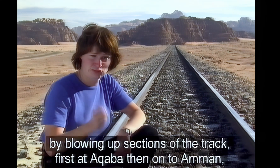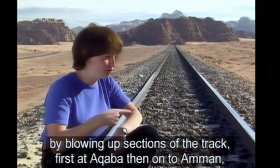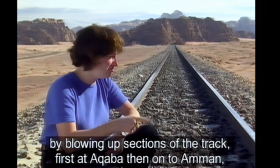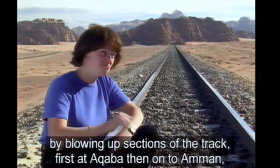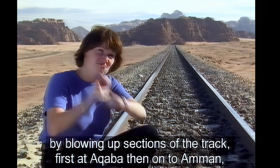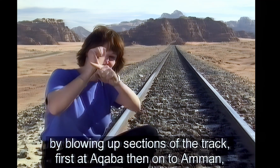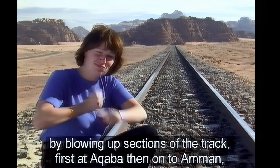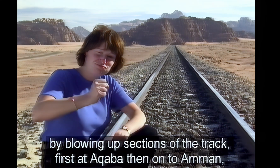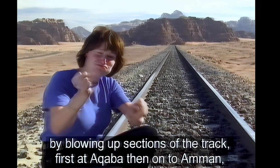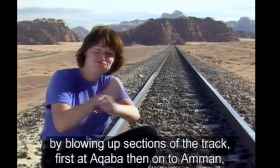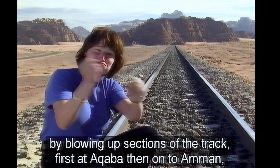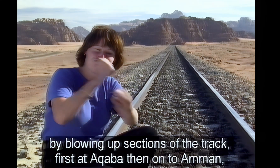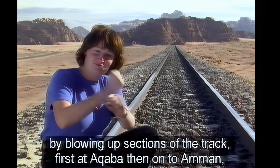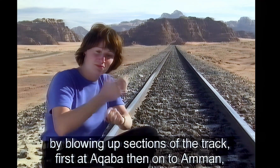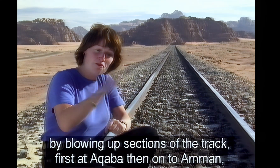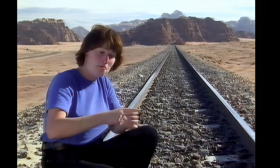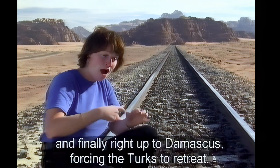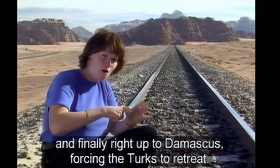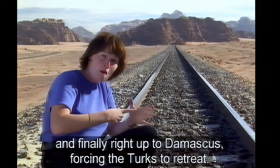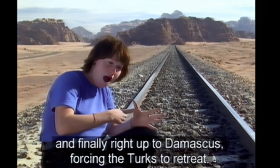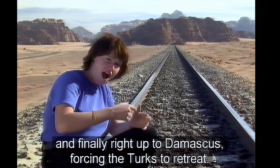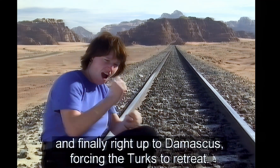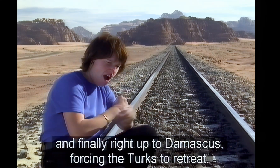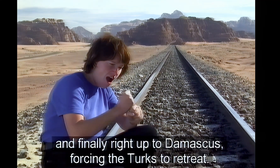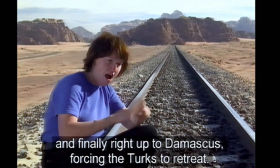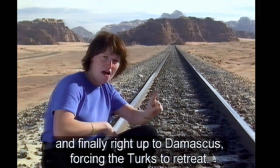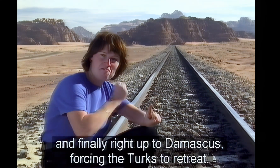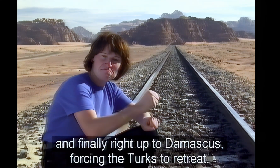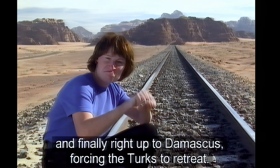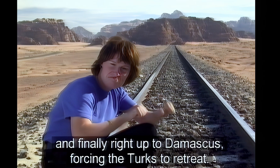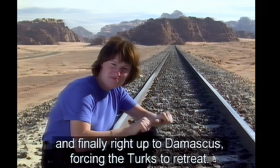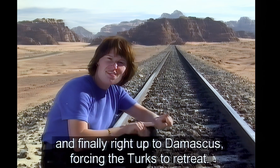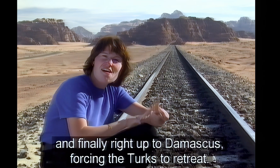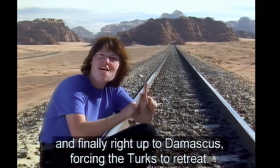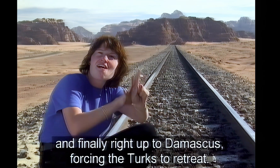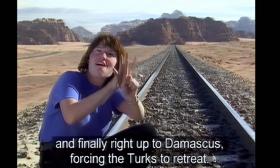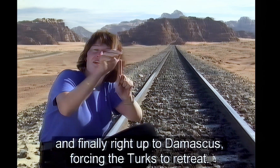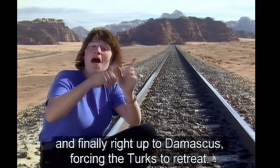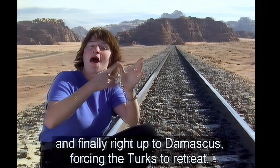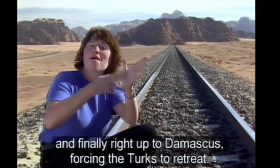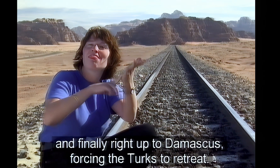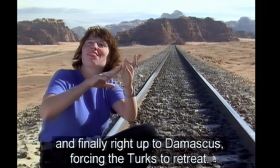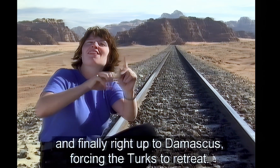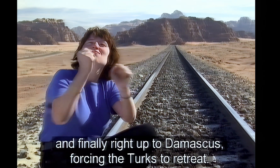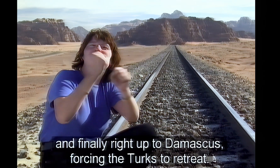Aqaba, then on to Amman, and finally right up to Damascus, forcing the Turks to retreat.